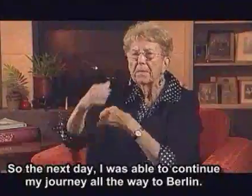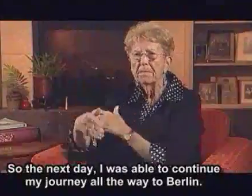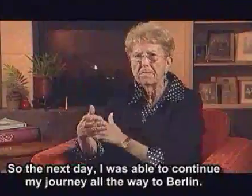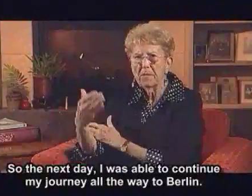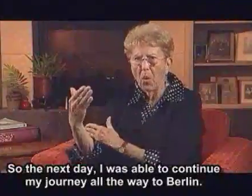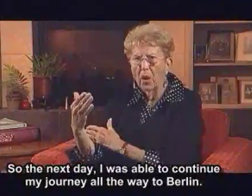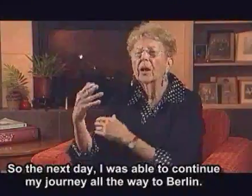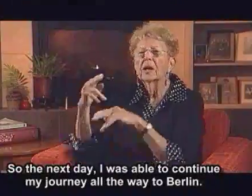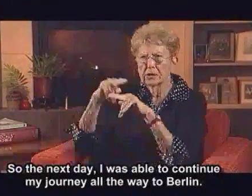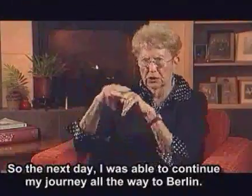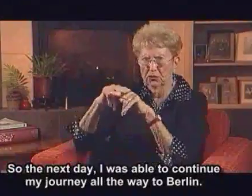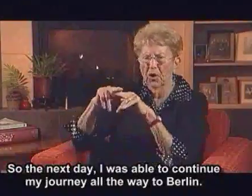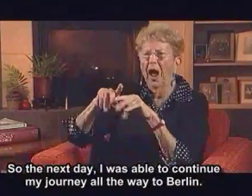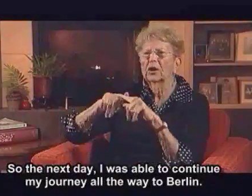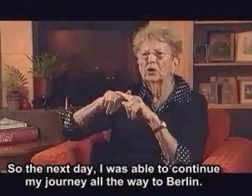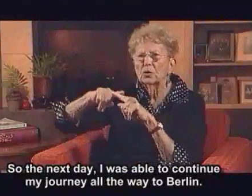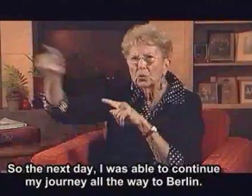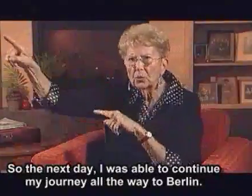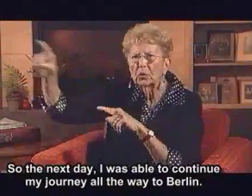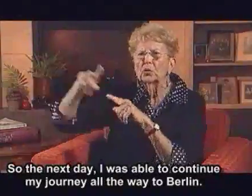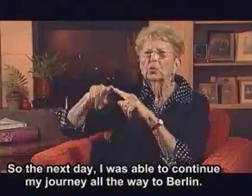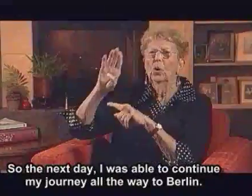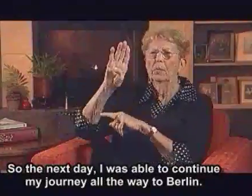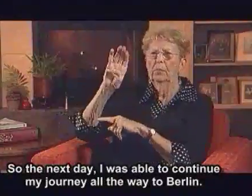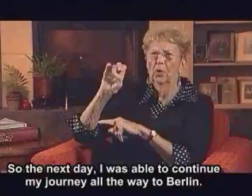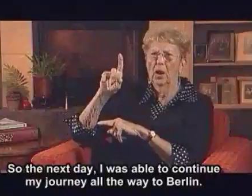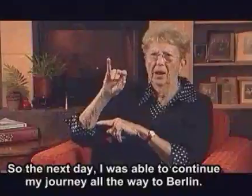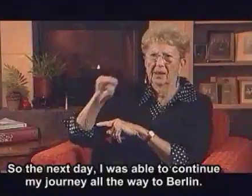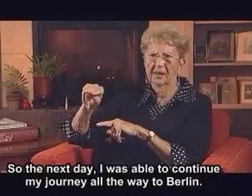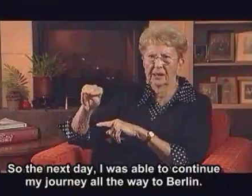So the next day, I was able to continue my journey all the way to Berlin.